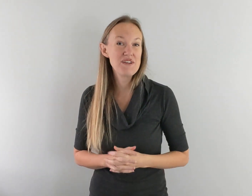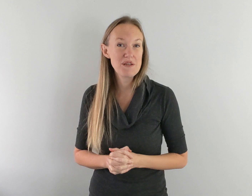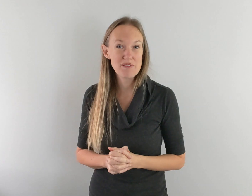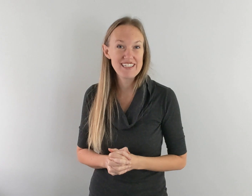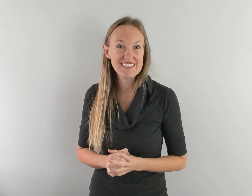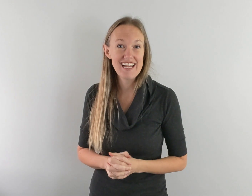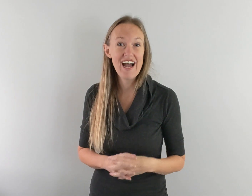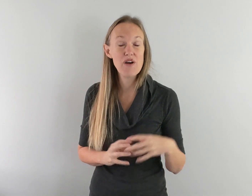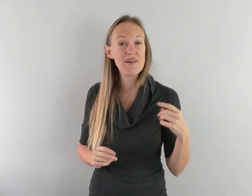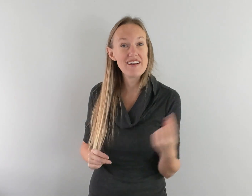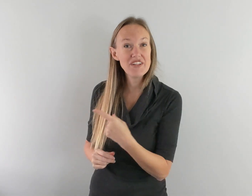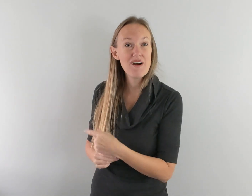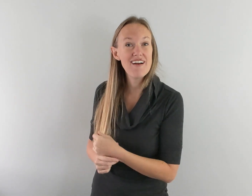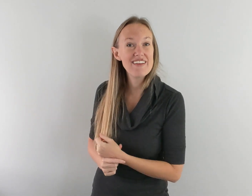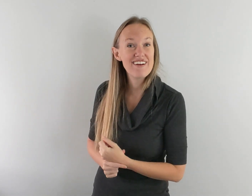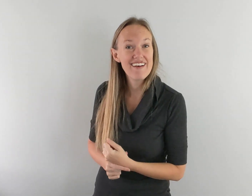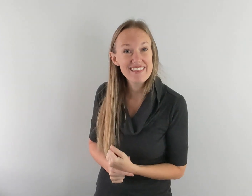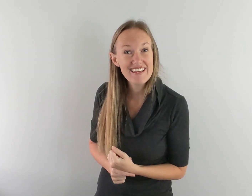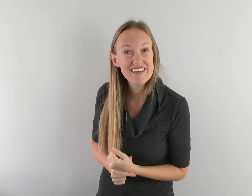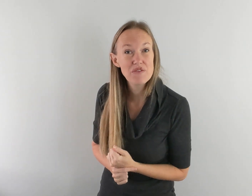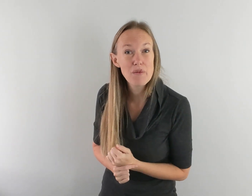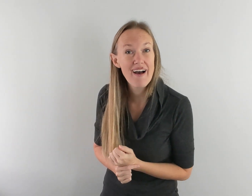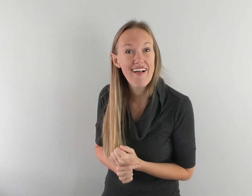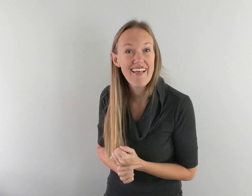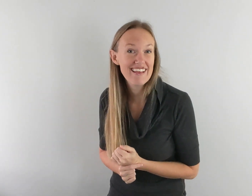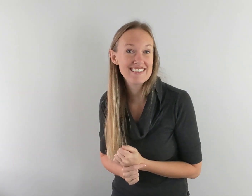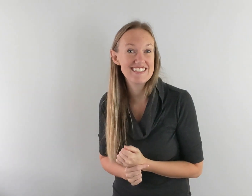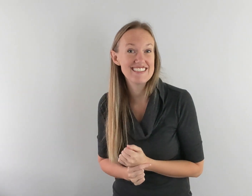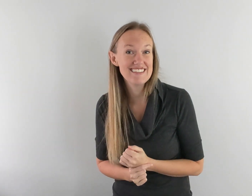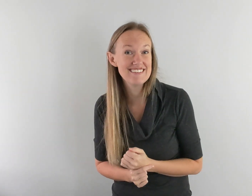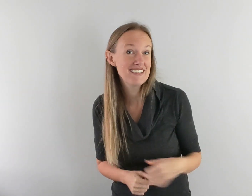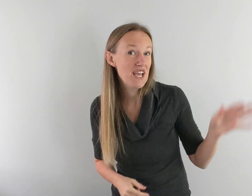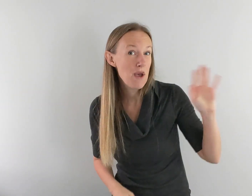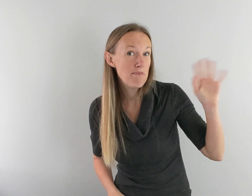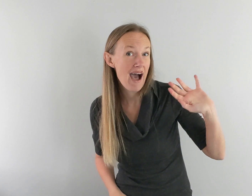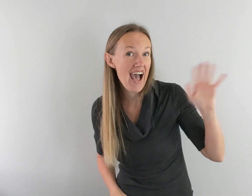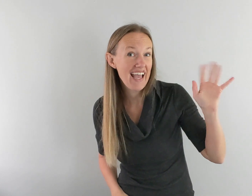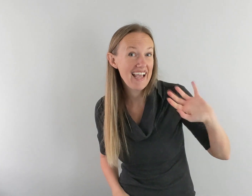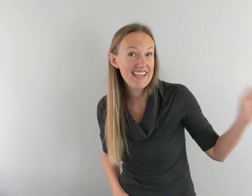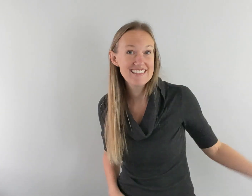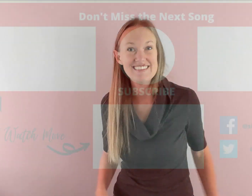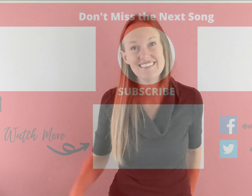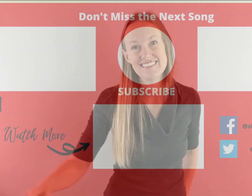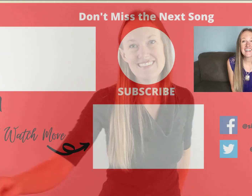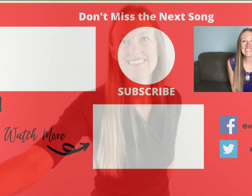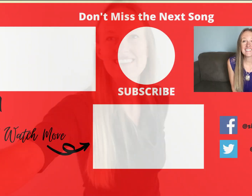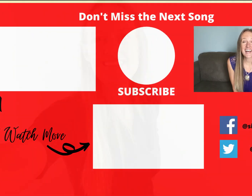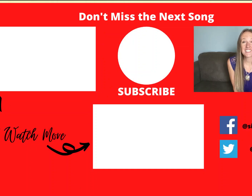in the bridge. I hope wherever you are healthy and you are well, and that I'll see you soon. Bye. Guys, I just